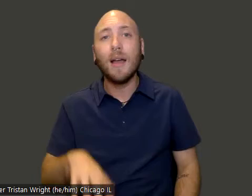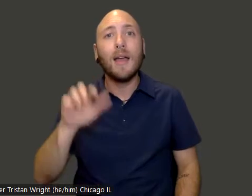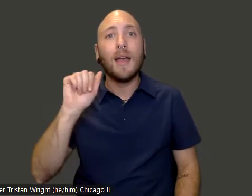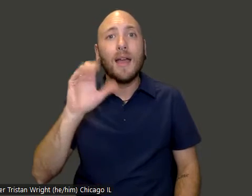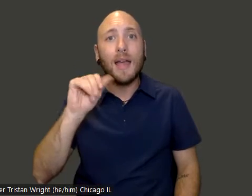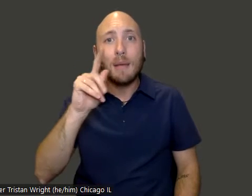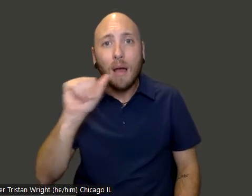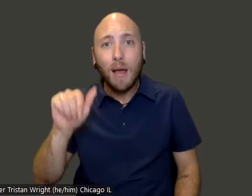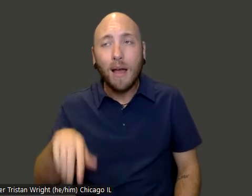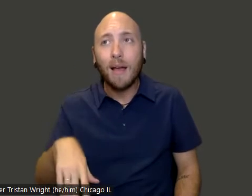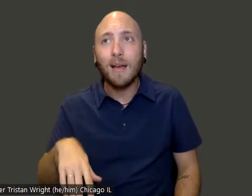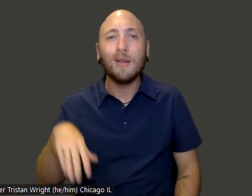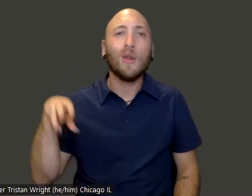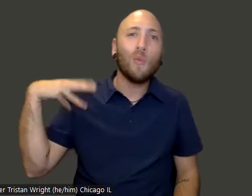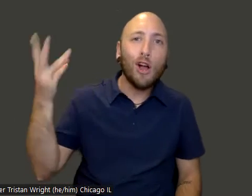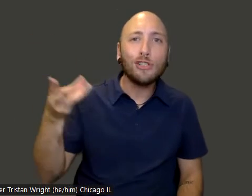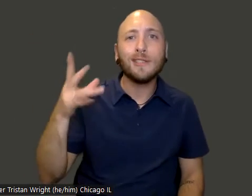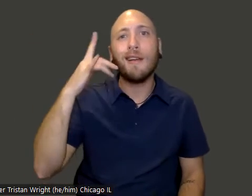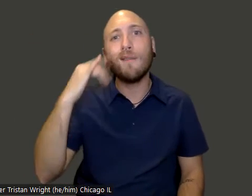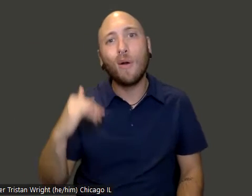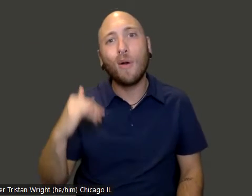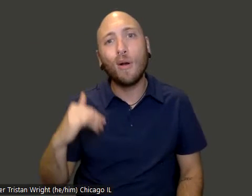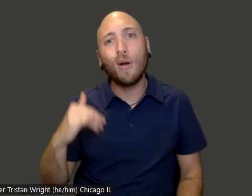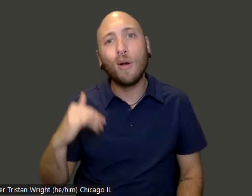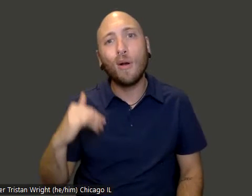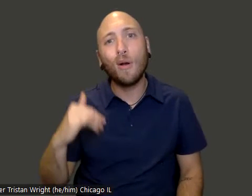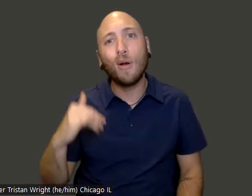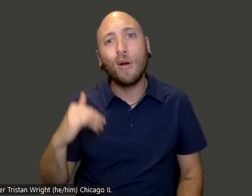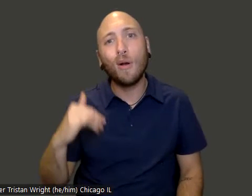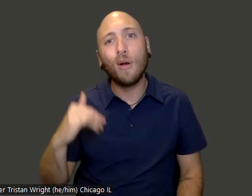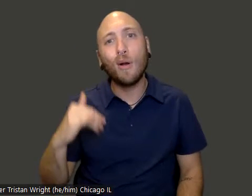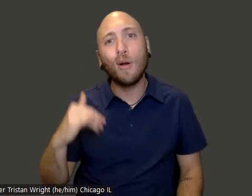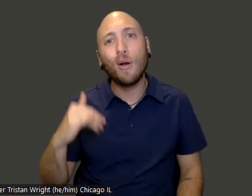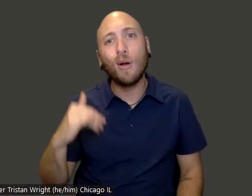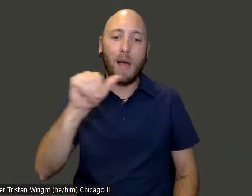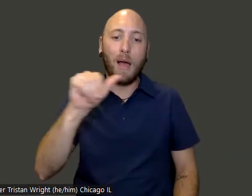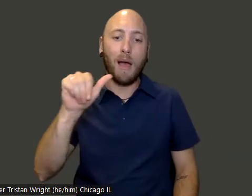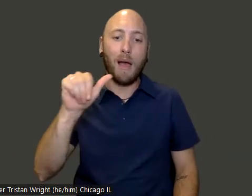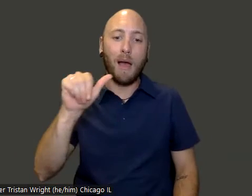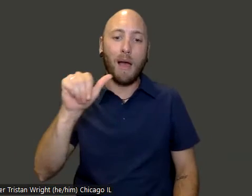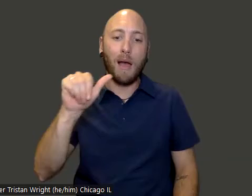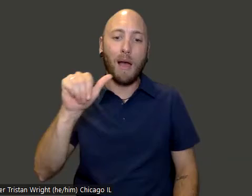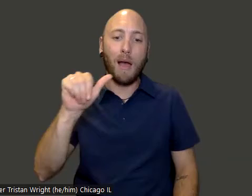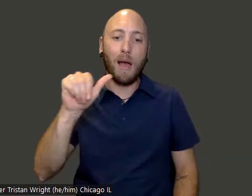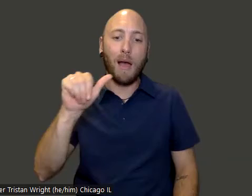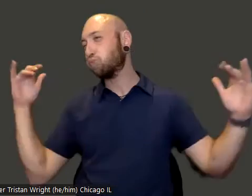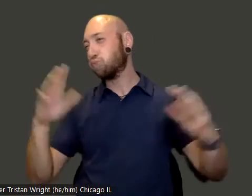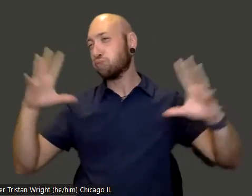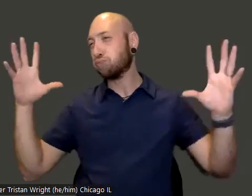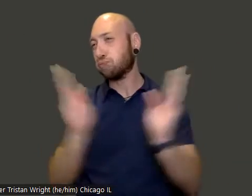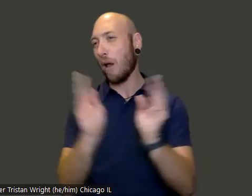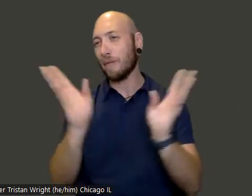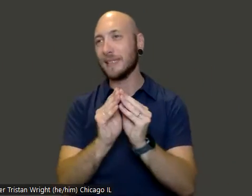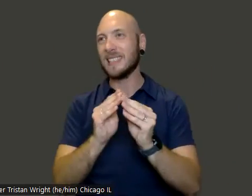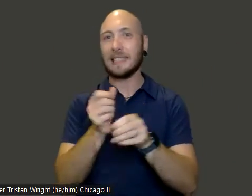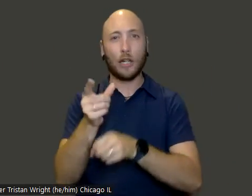great. Aki Paw is this huge conference out here in California. If you go to Anaheim this year or this next year, you